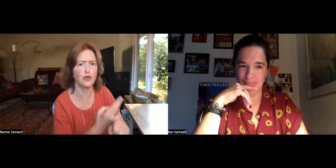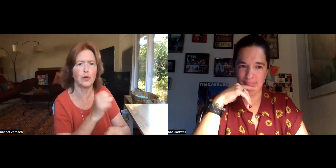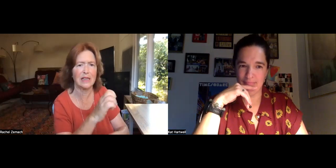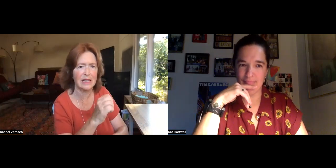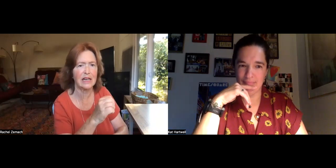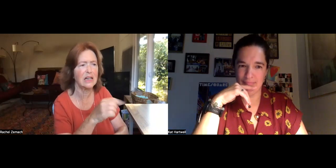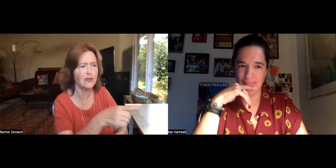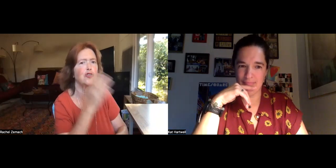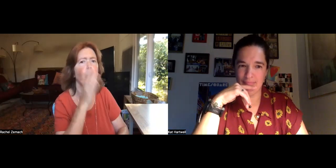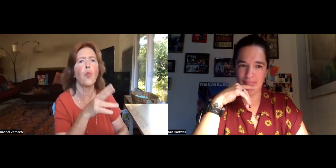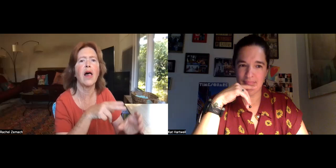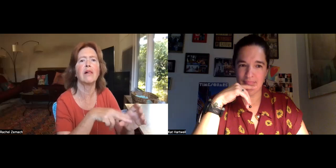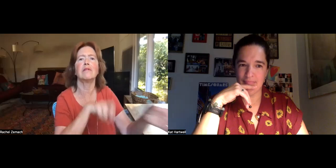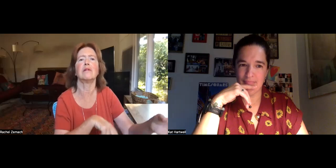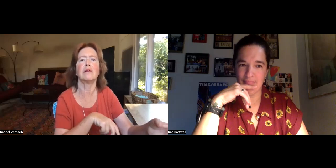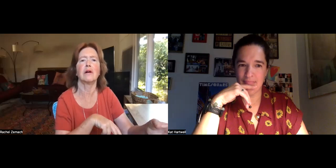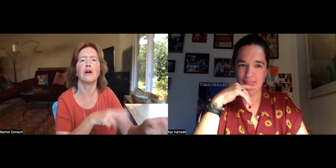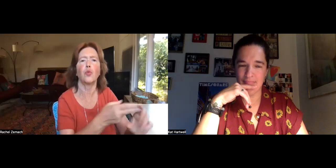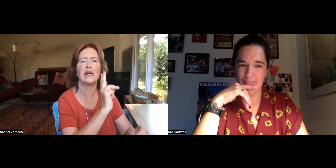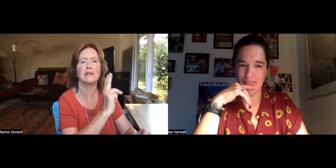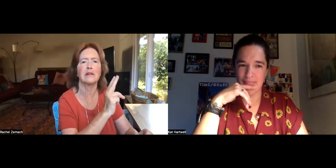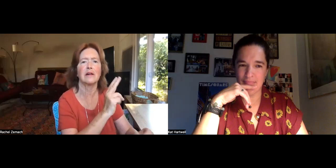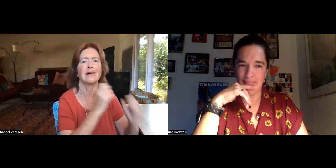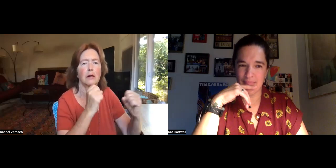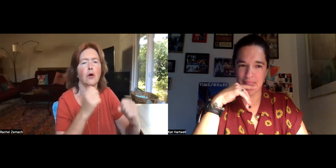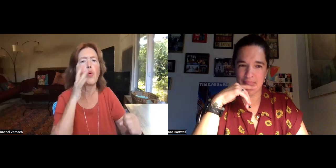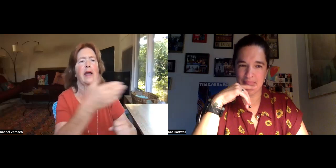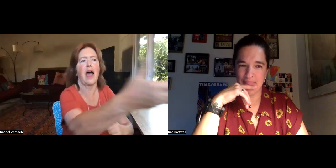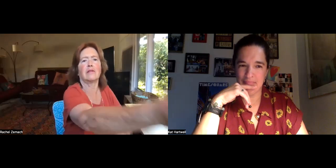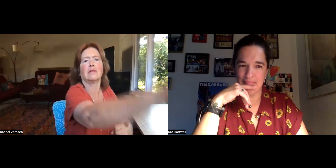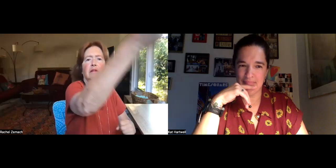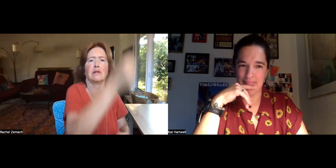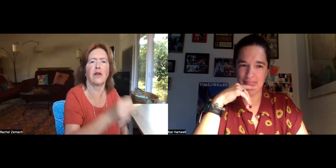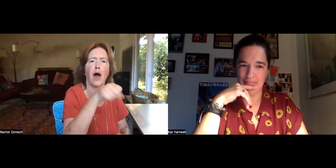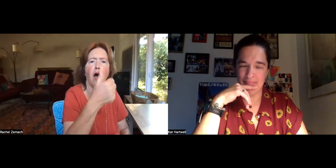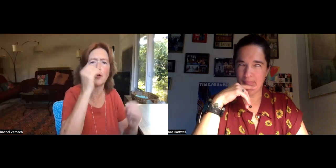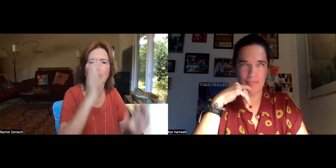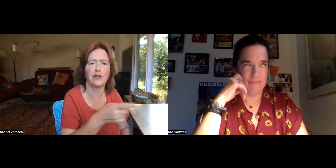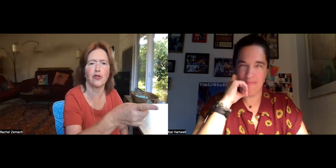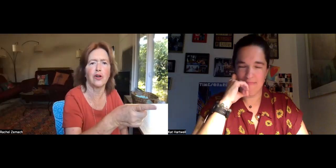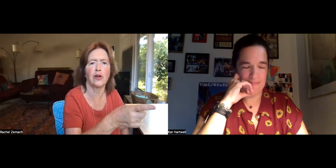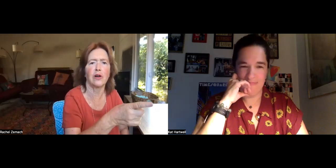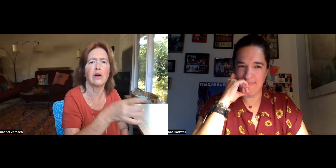you see, she will quit. We can, other teacher.